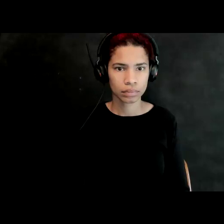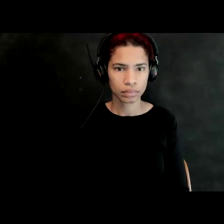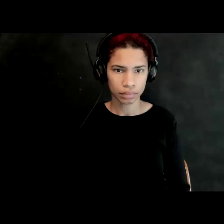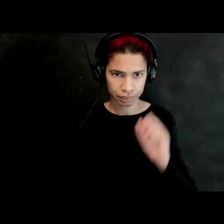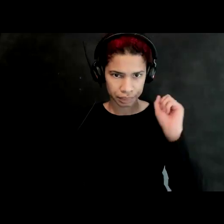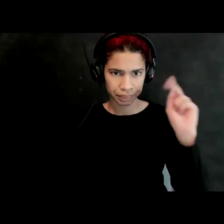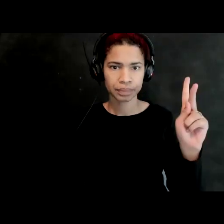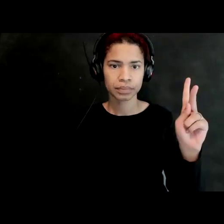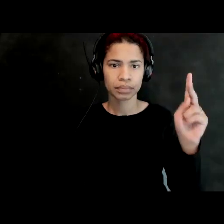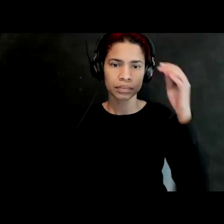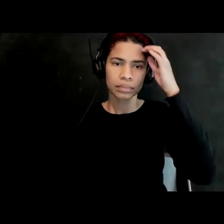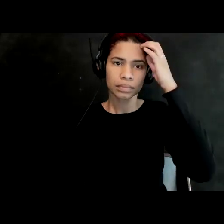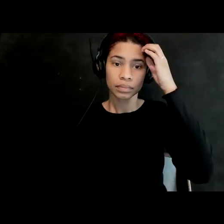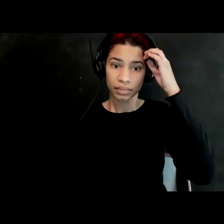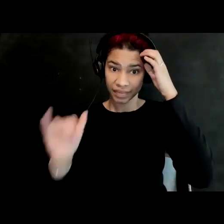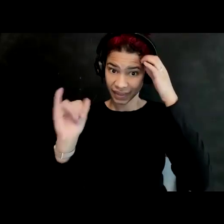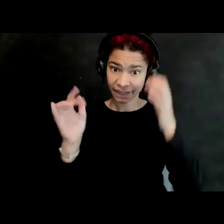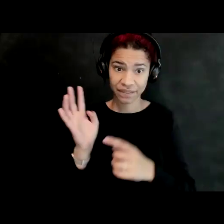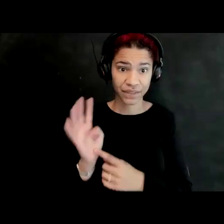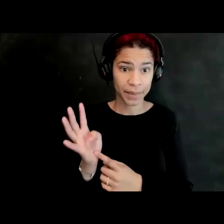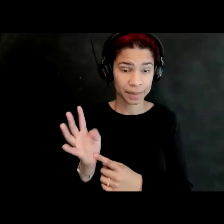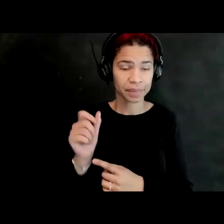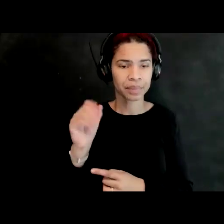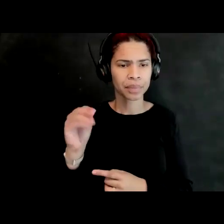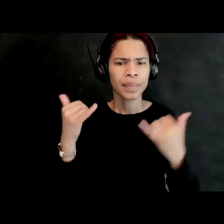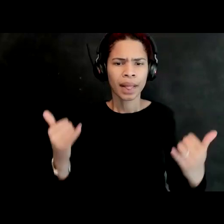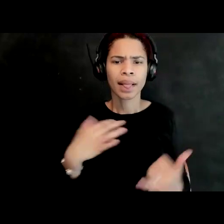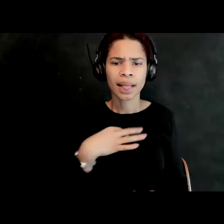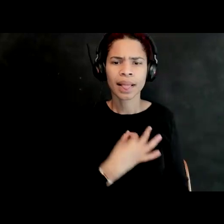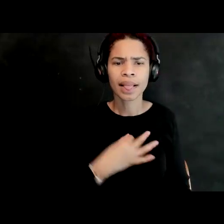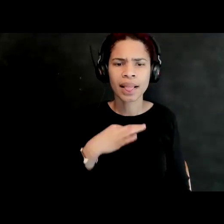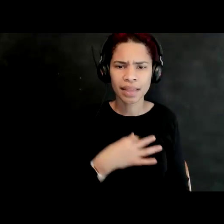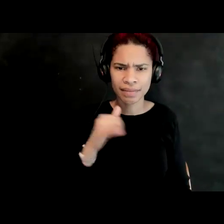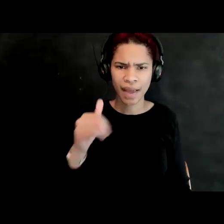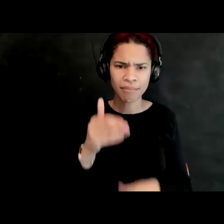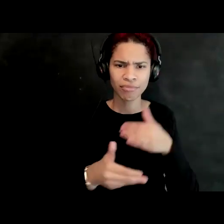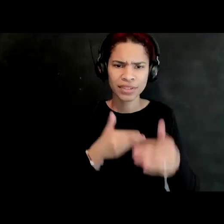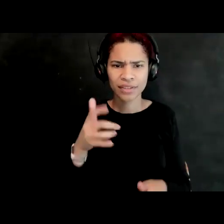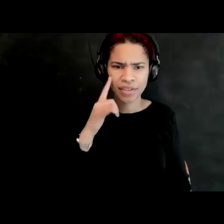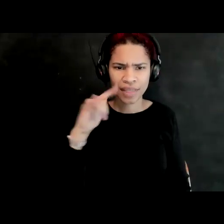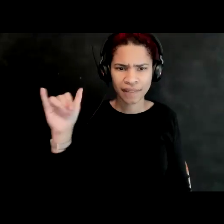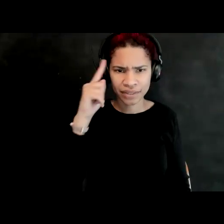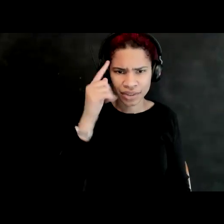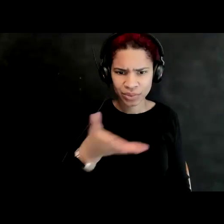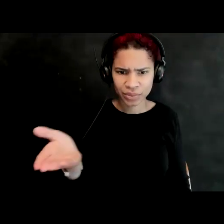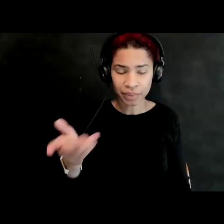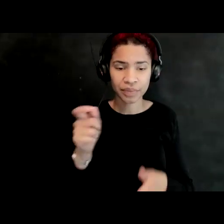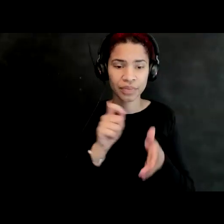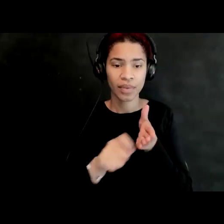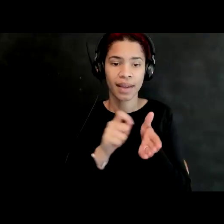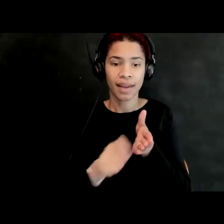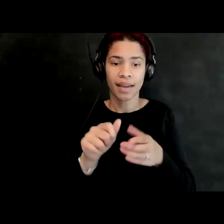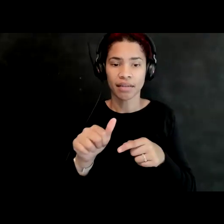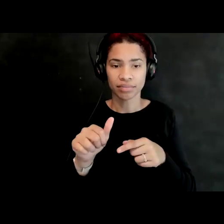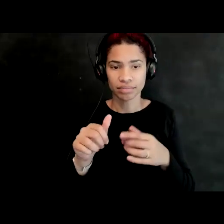Okay, and that's 4 minutes. So I would love to know what that process was like. Writing exercises are always so